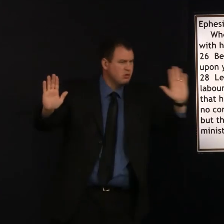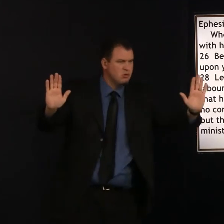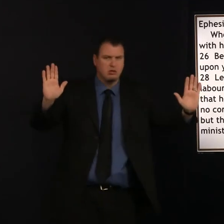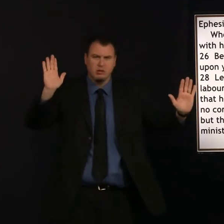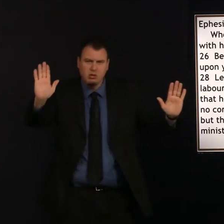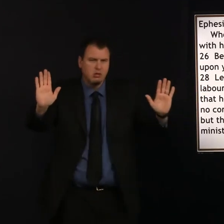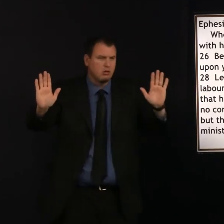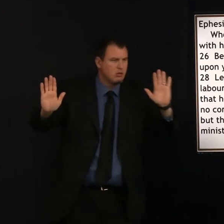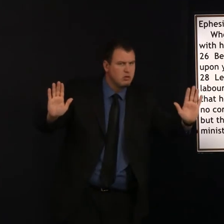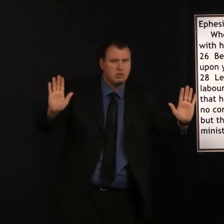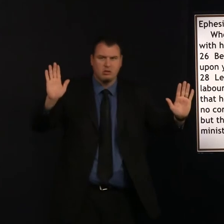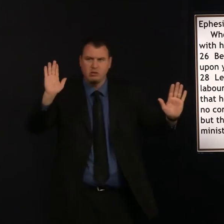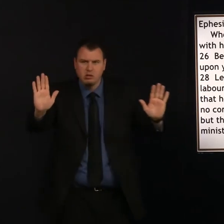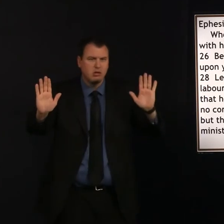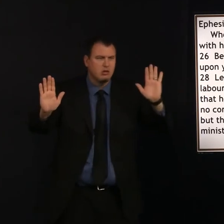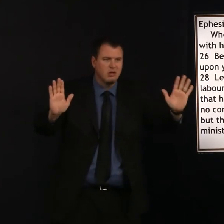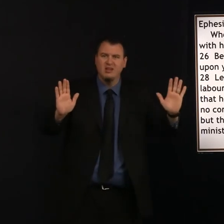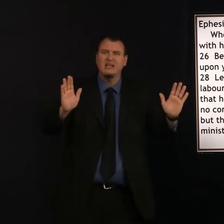So you see the comparison.